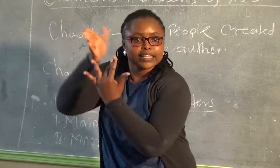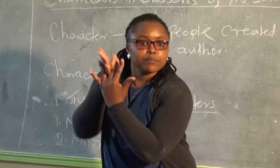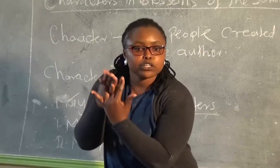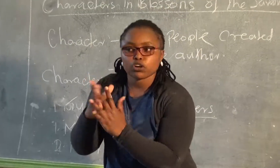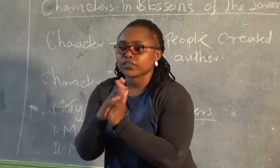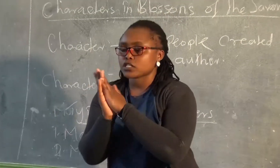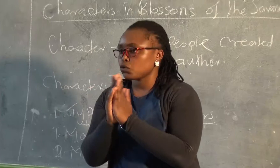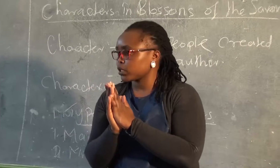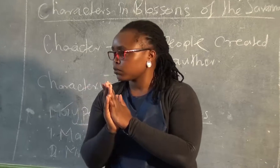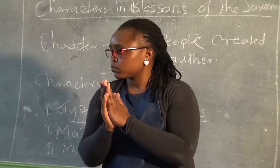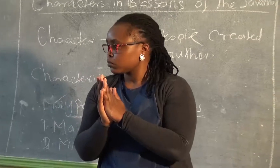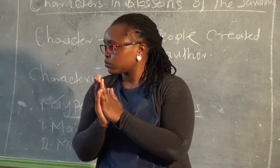in the middle of the school.